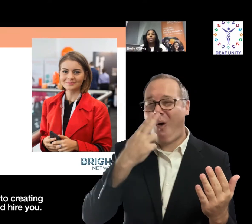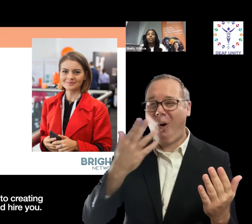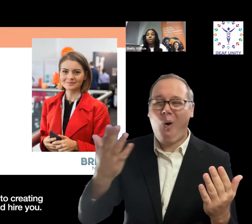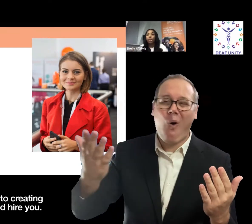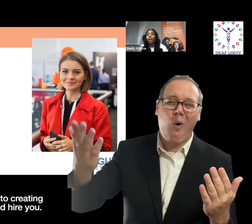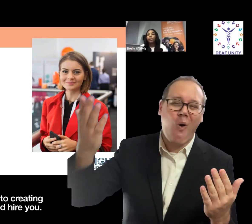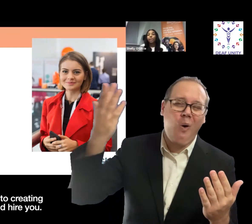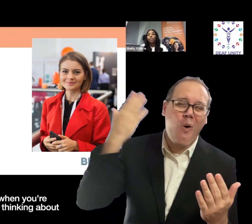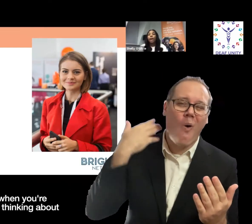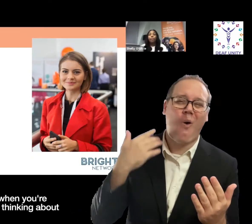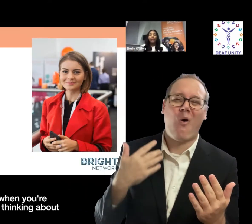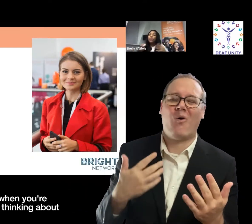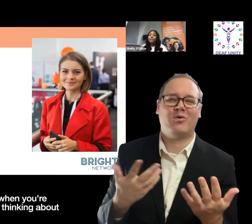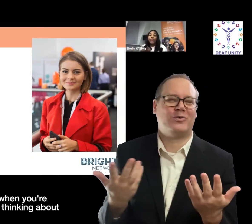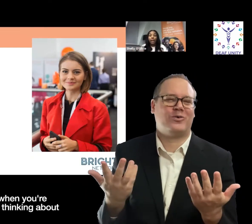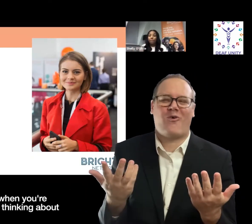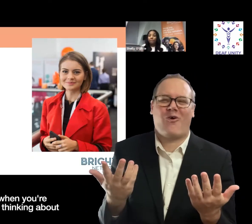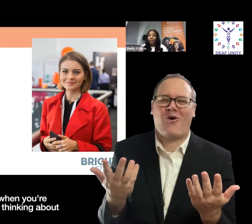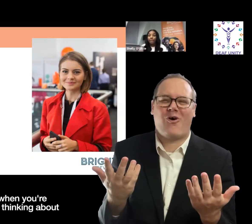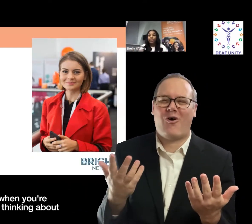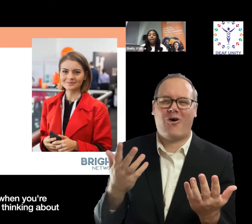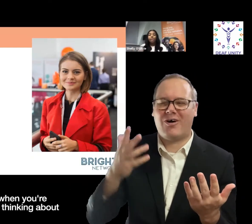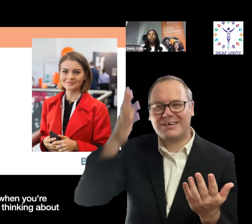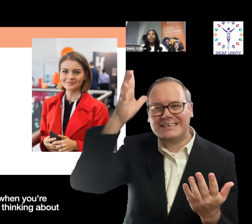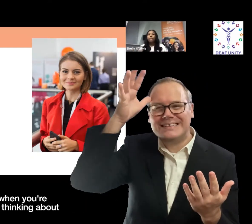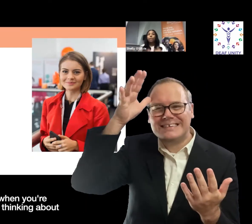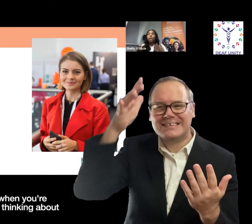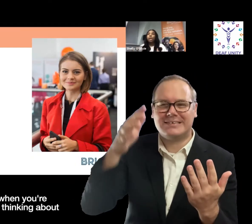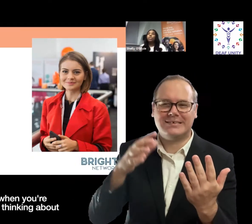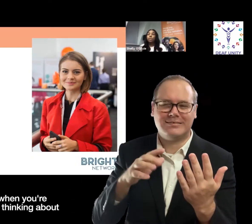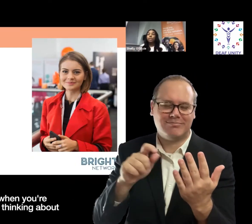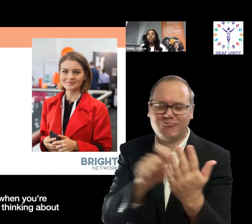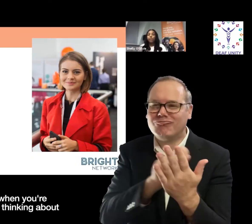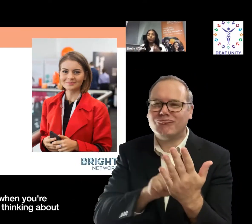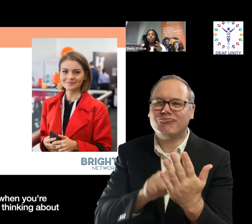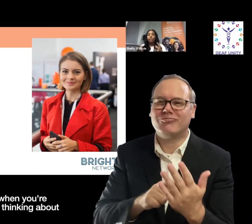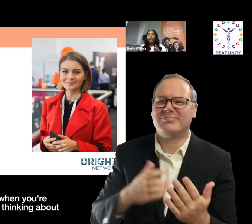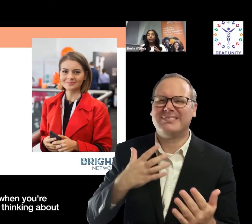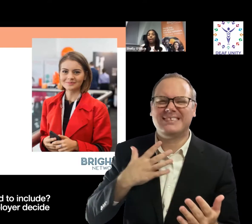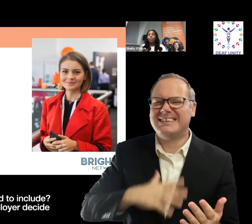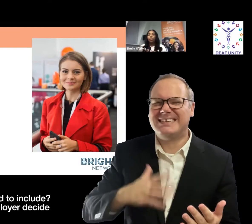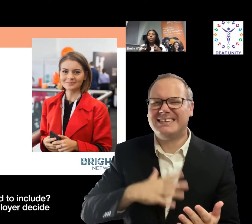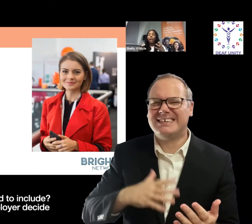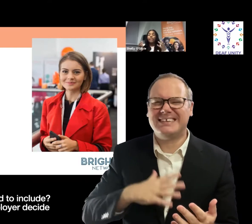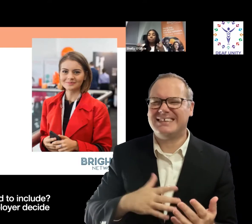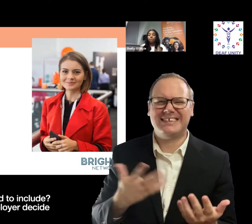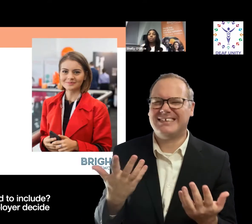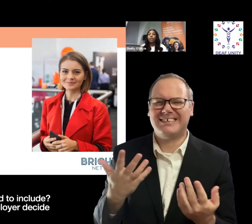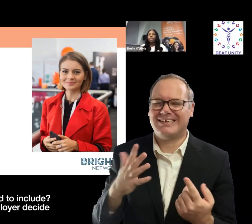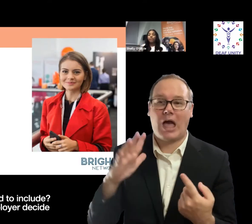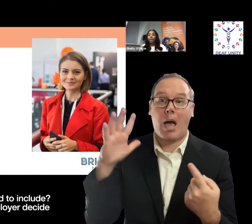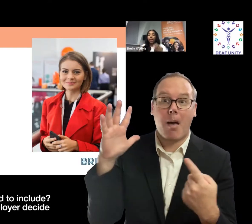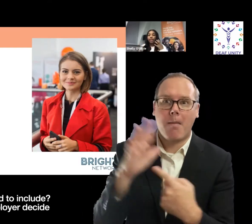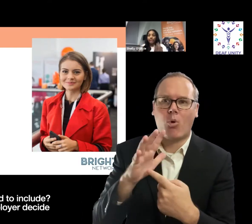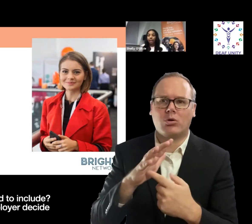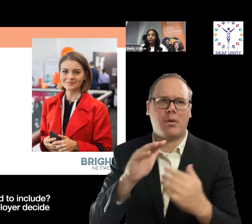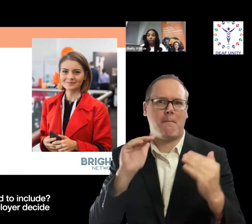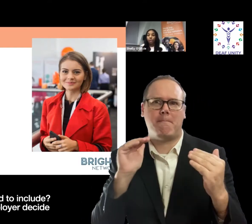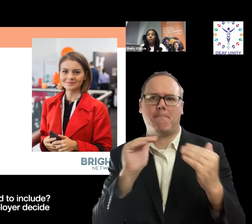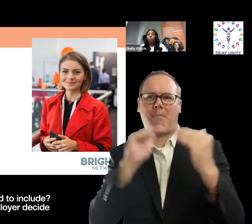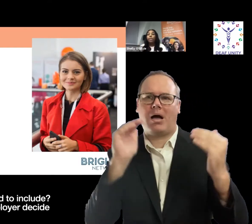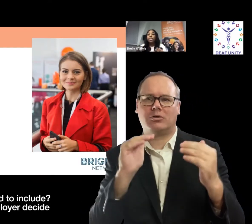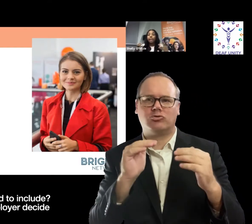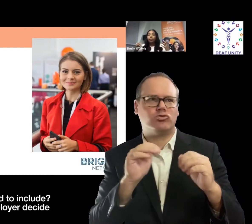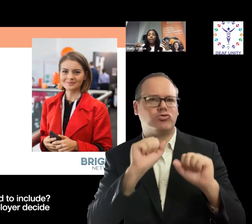for why they should hire you, but they just take up space. So really, when you're going through your CV, you should be thinking about what is the most relevant that I need to